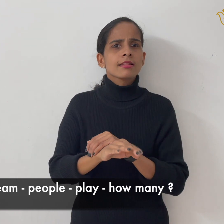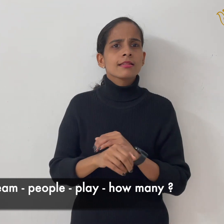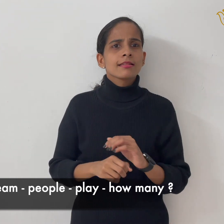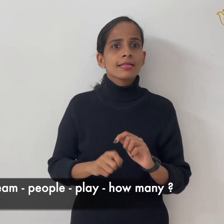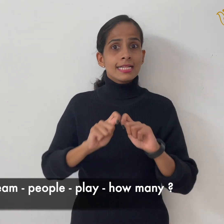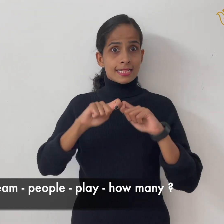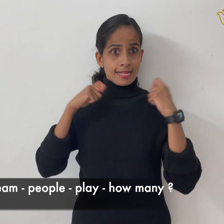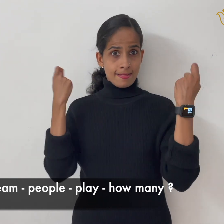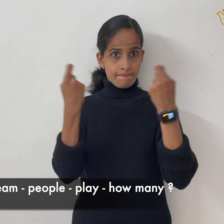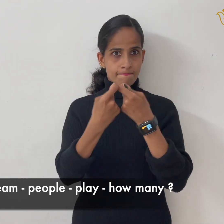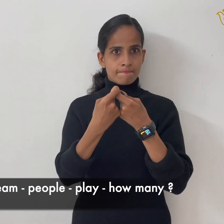team,